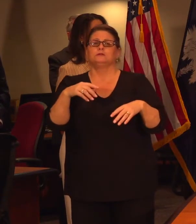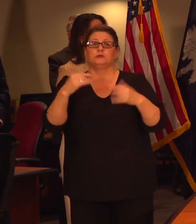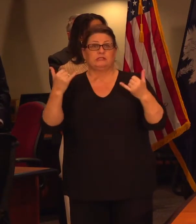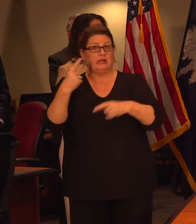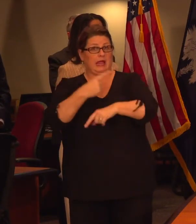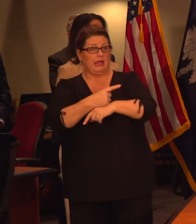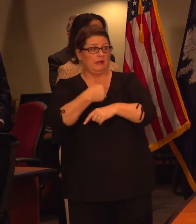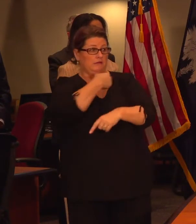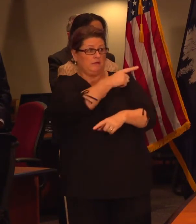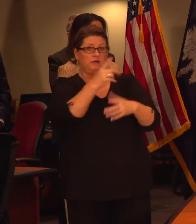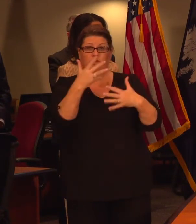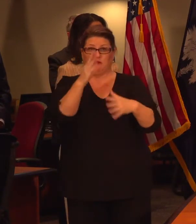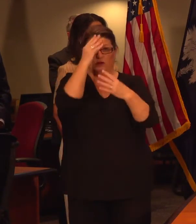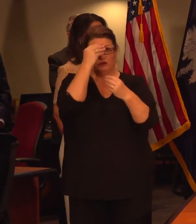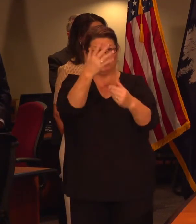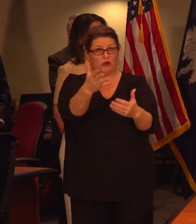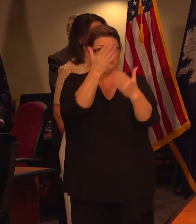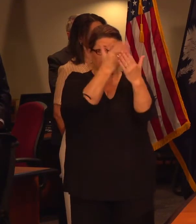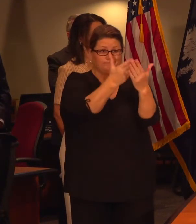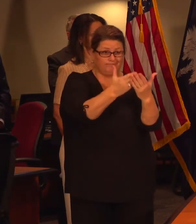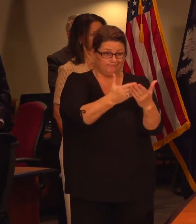today, that is the rising